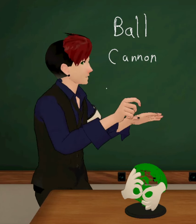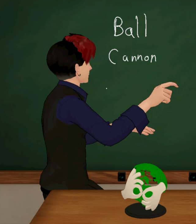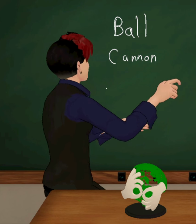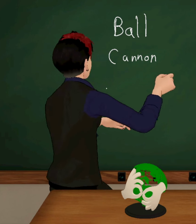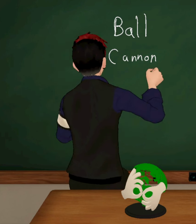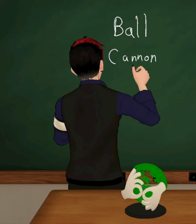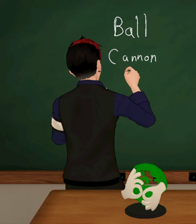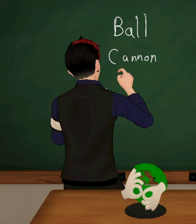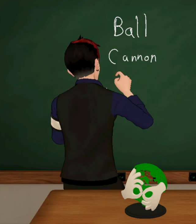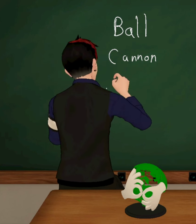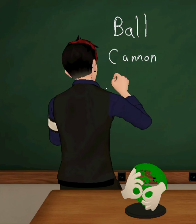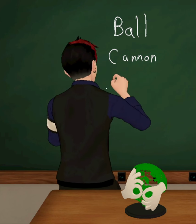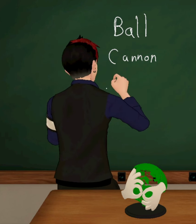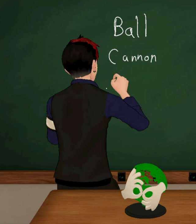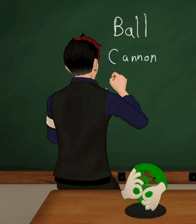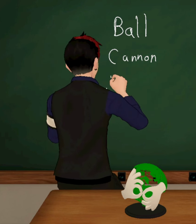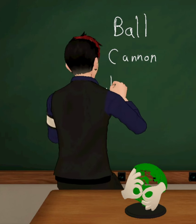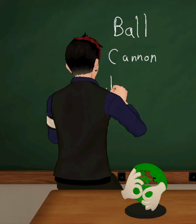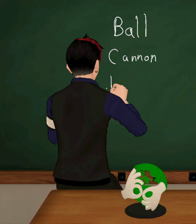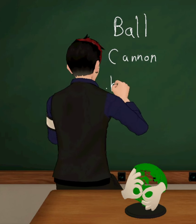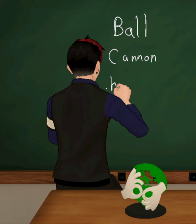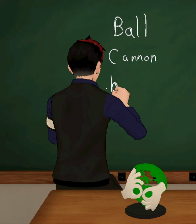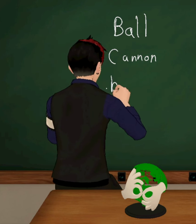takes me a minute to think of things. Thank you, 3.